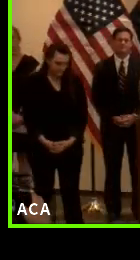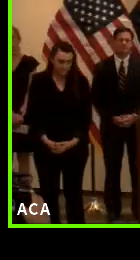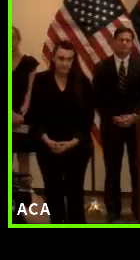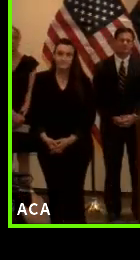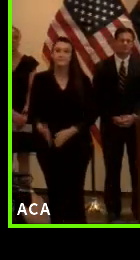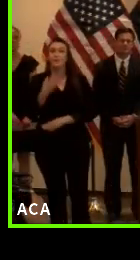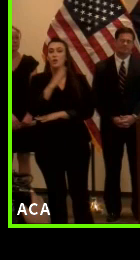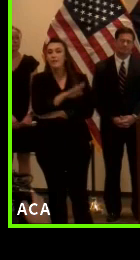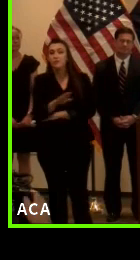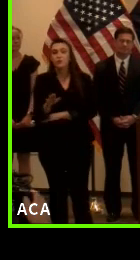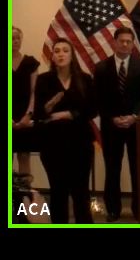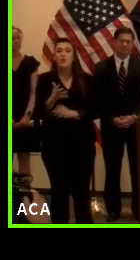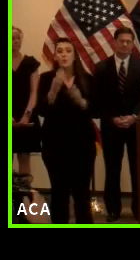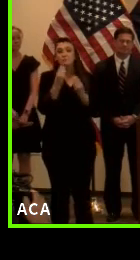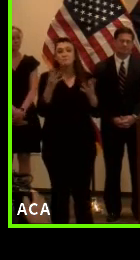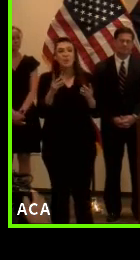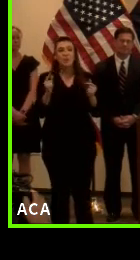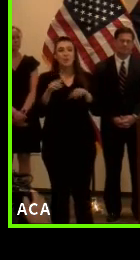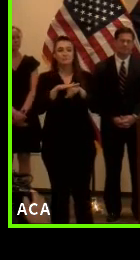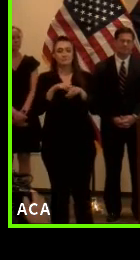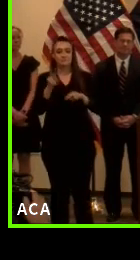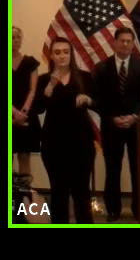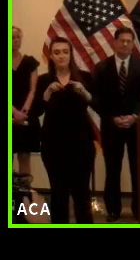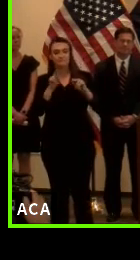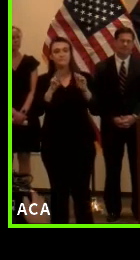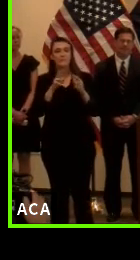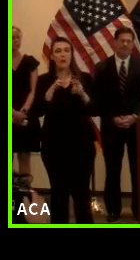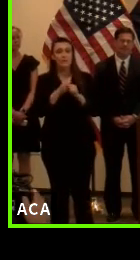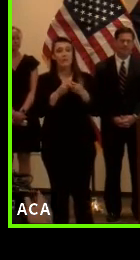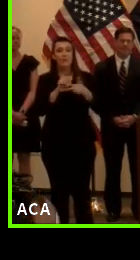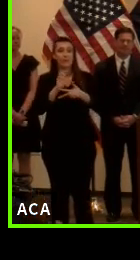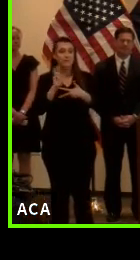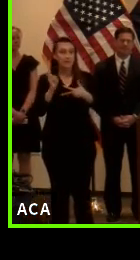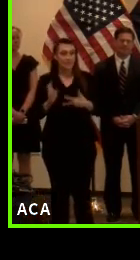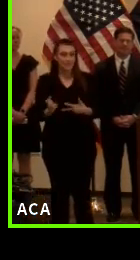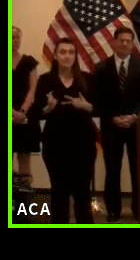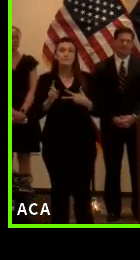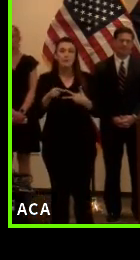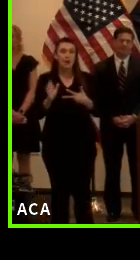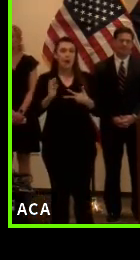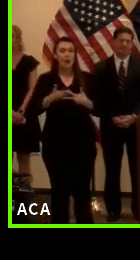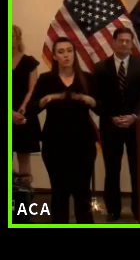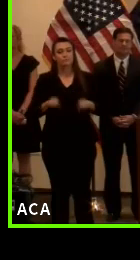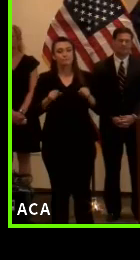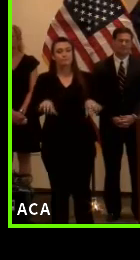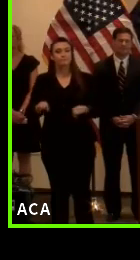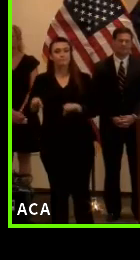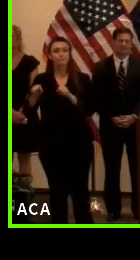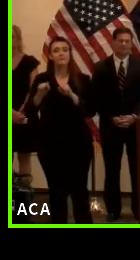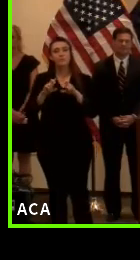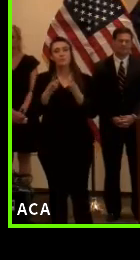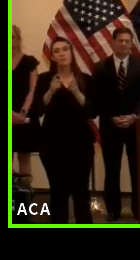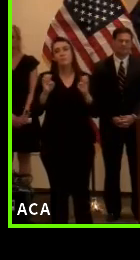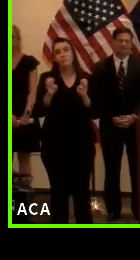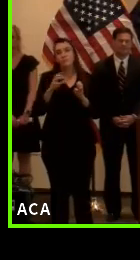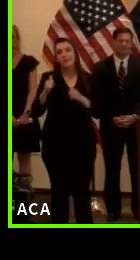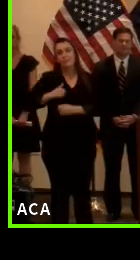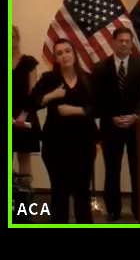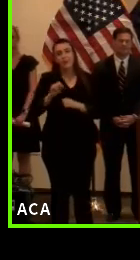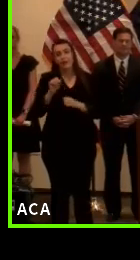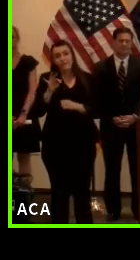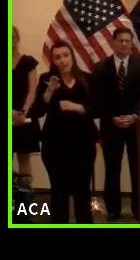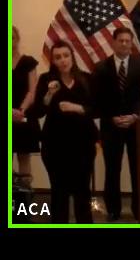Good afternoon. I want to give you a quick update about three topics about the operations of the Department of Emergency and Military Affairs